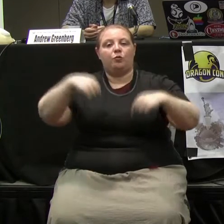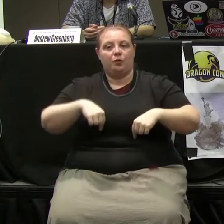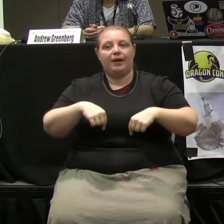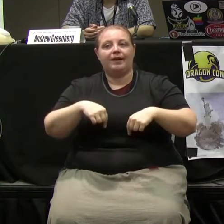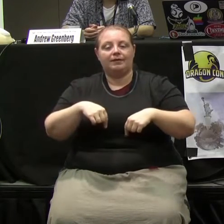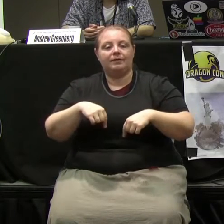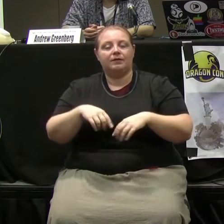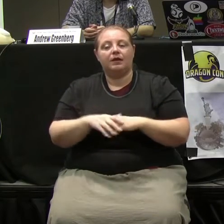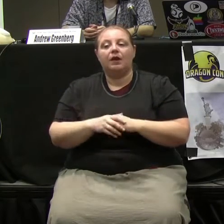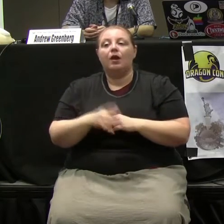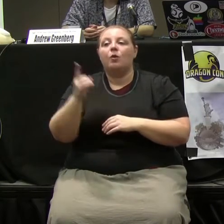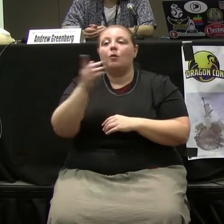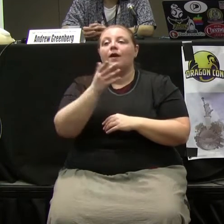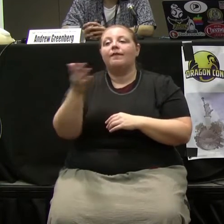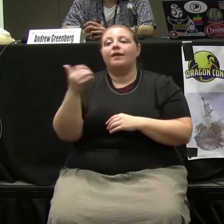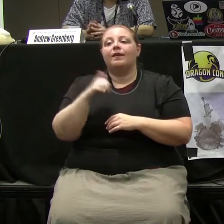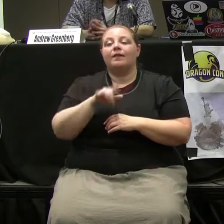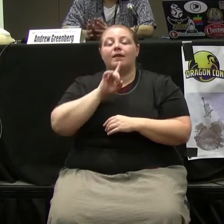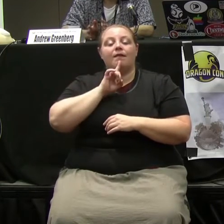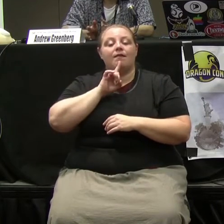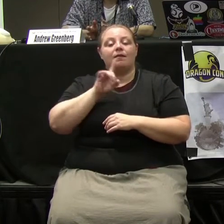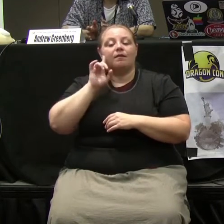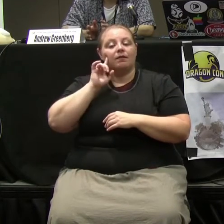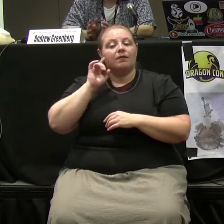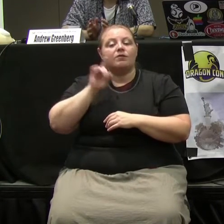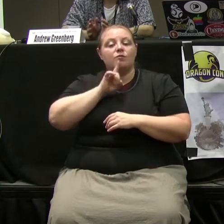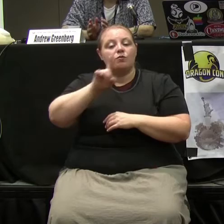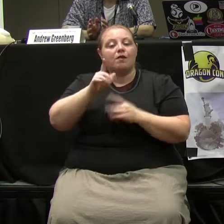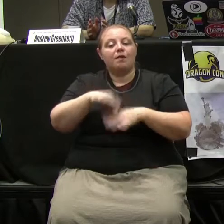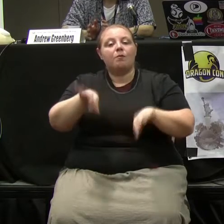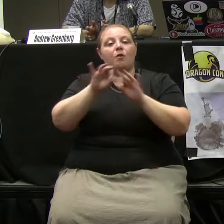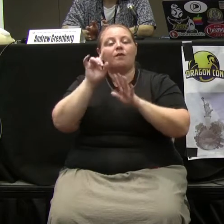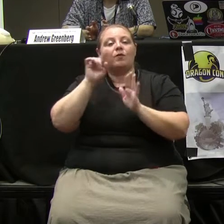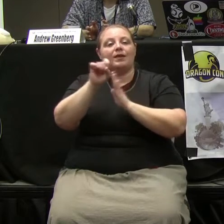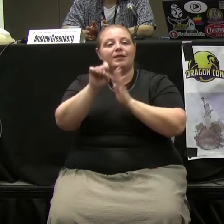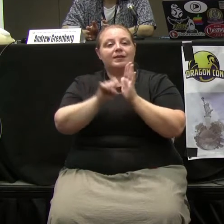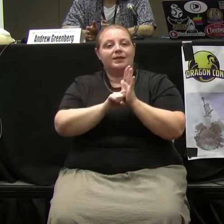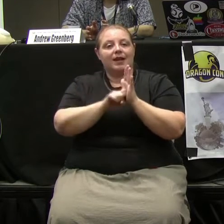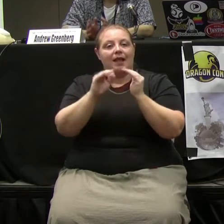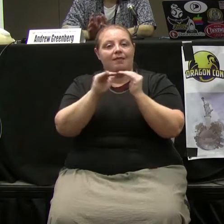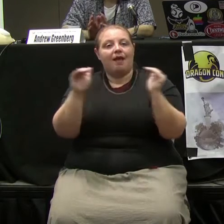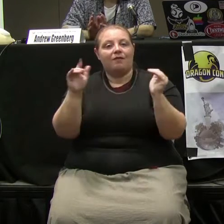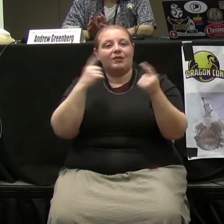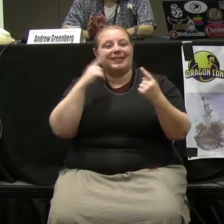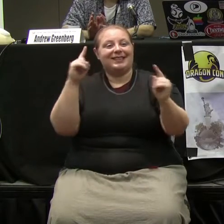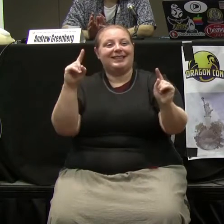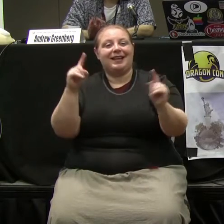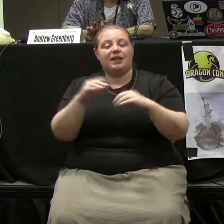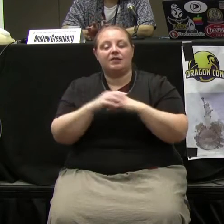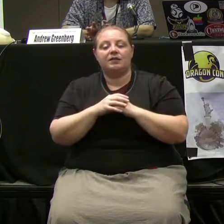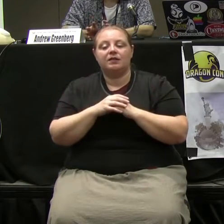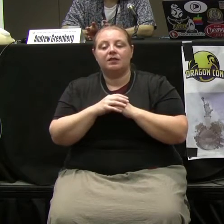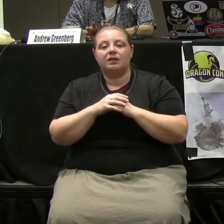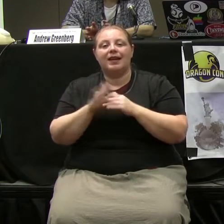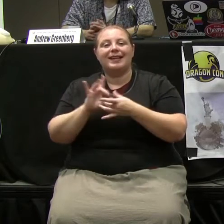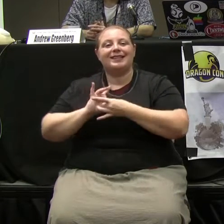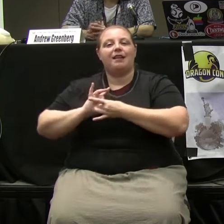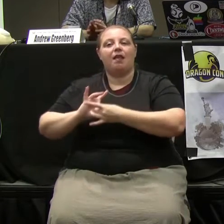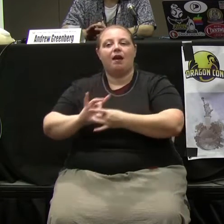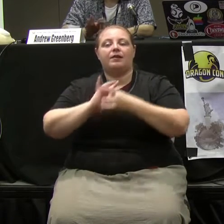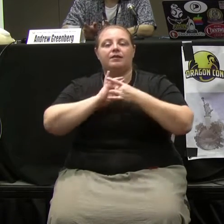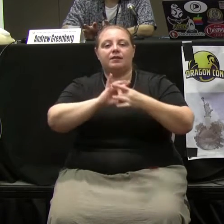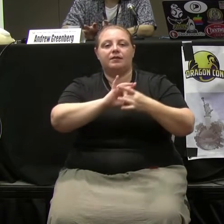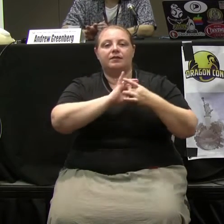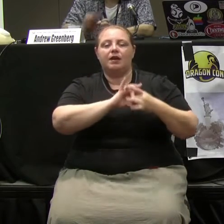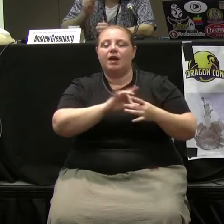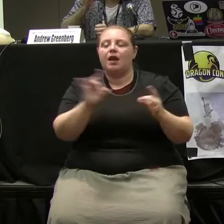one of the things I go on that is really important for state level success is alliances. And I